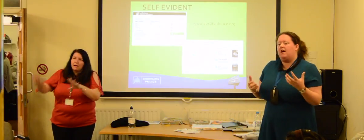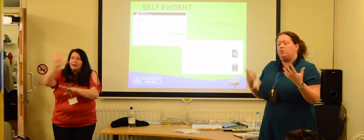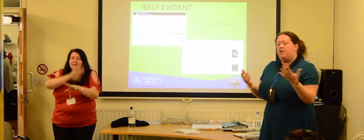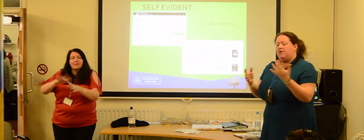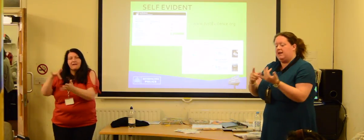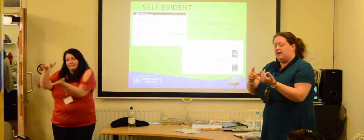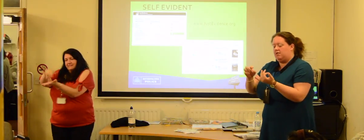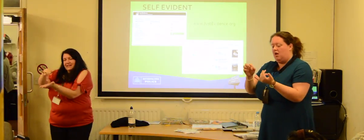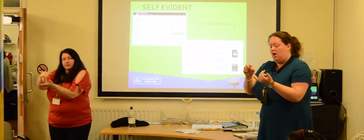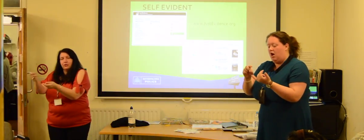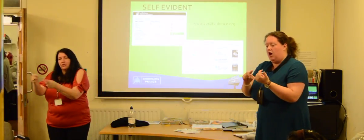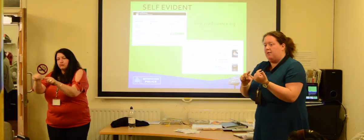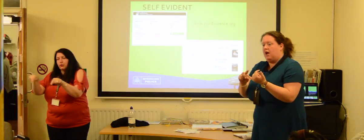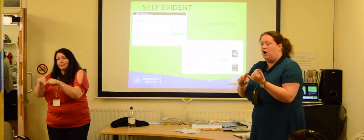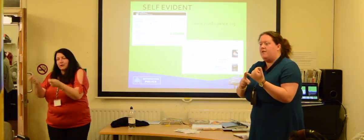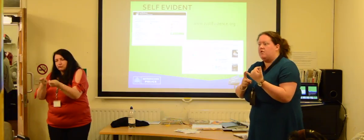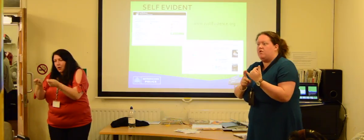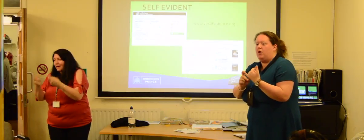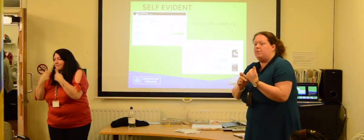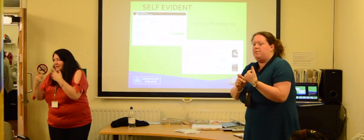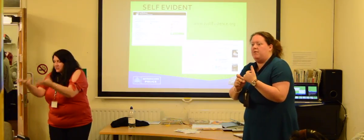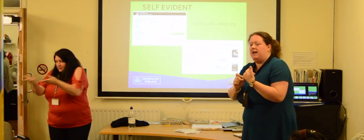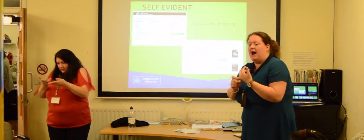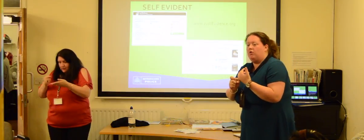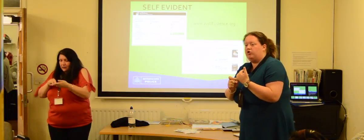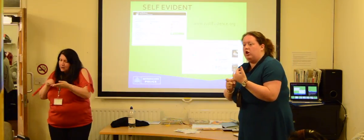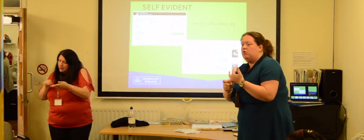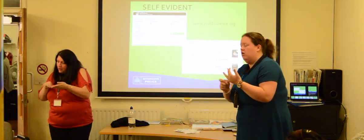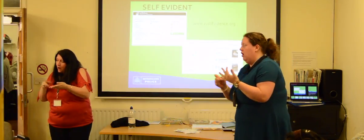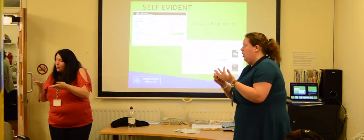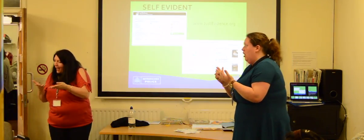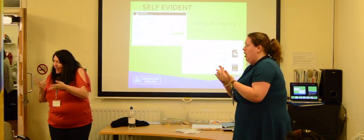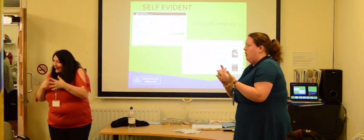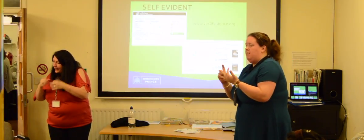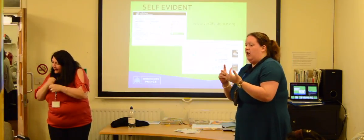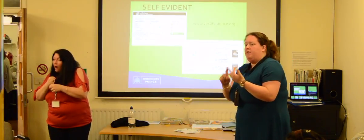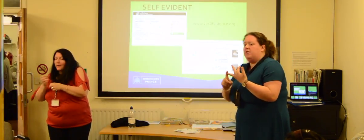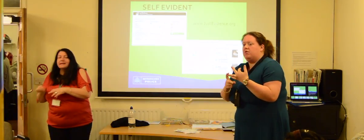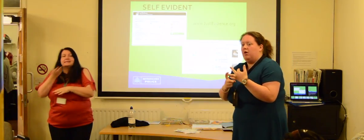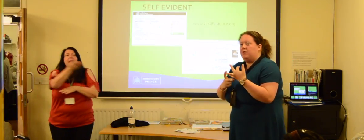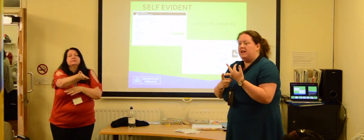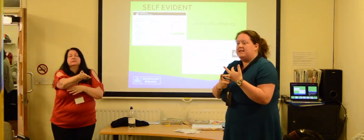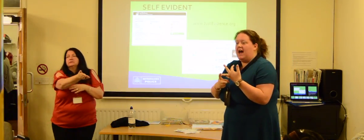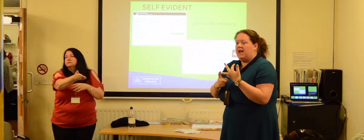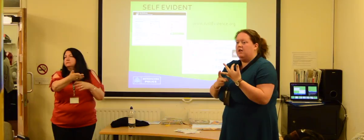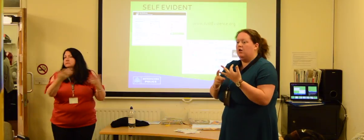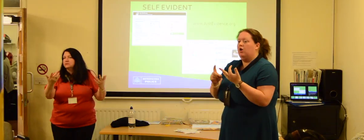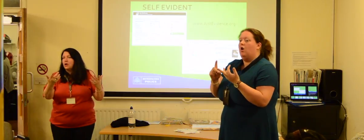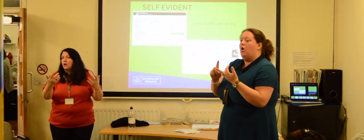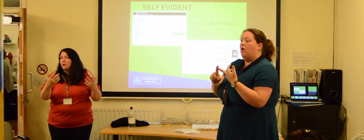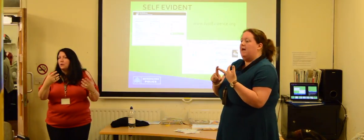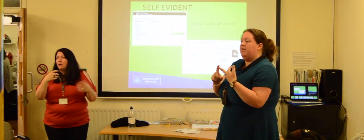and assess whether it needs, and an officer's response maybe within an hour or two, an officer's response within a